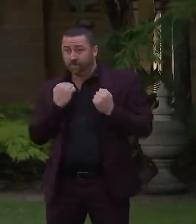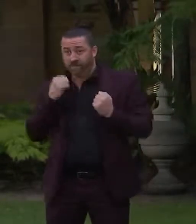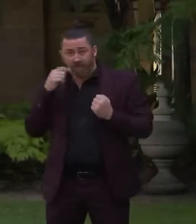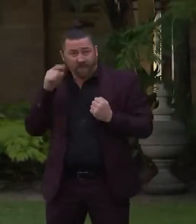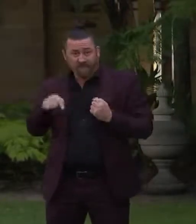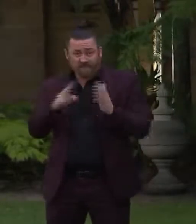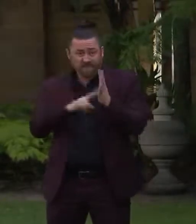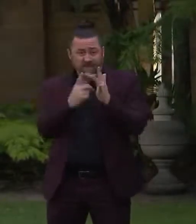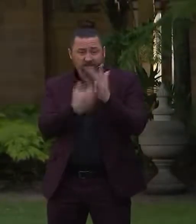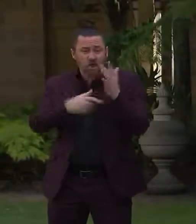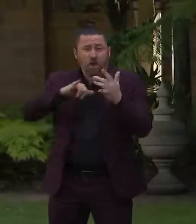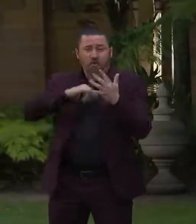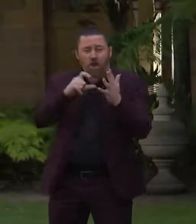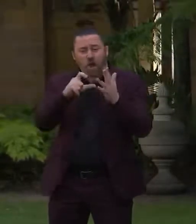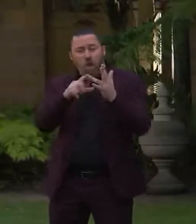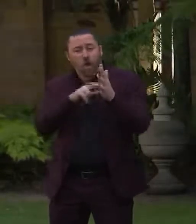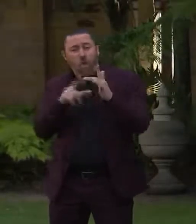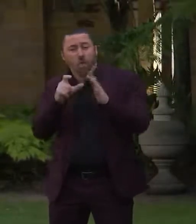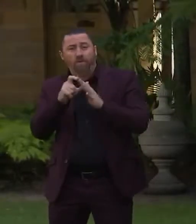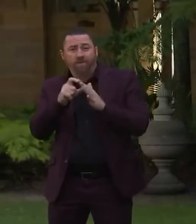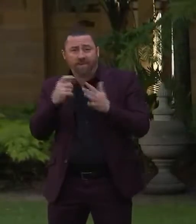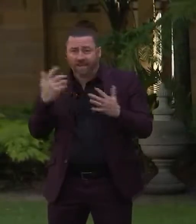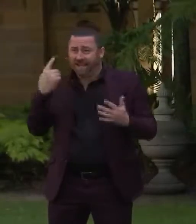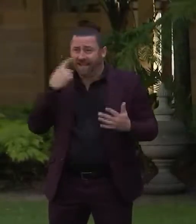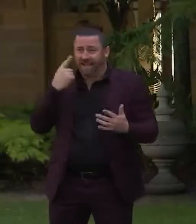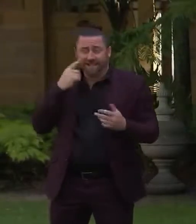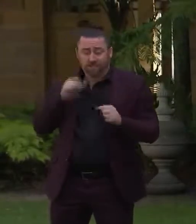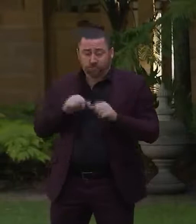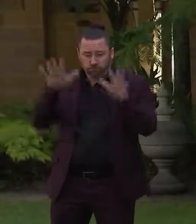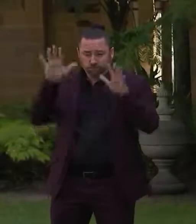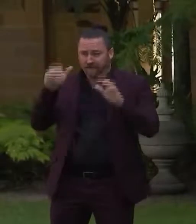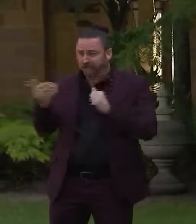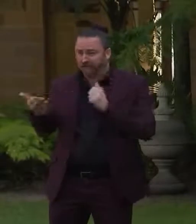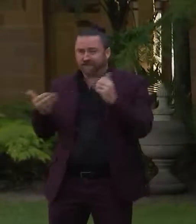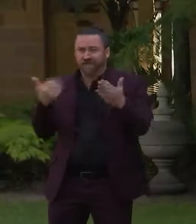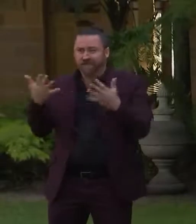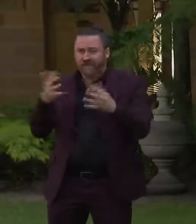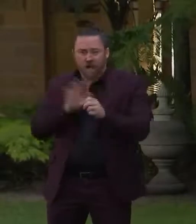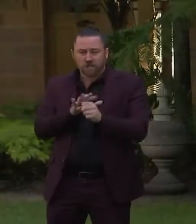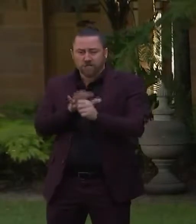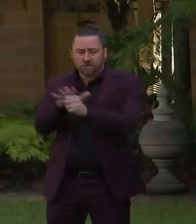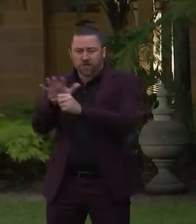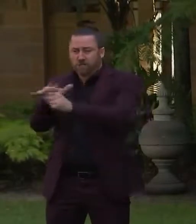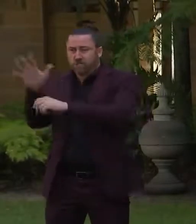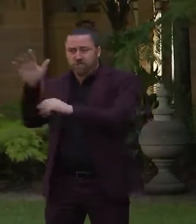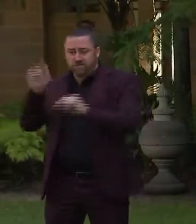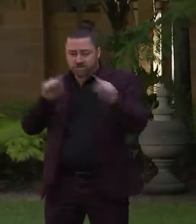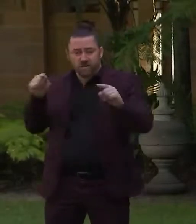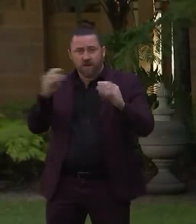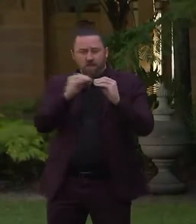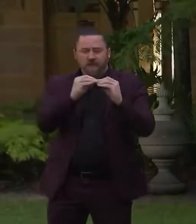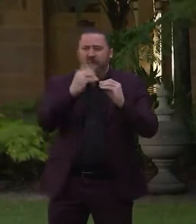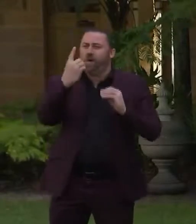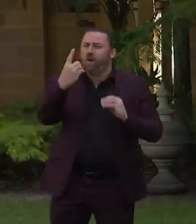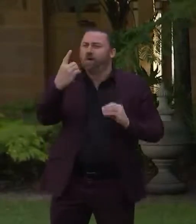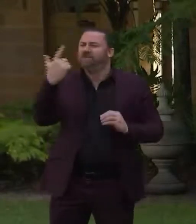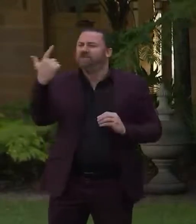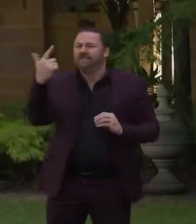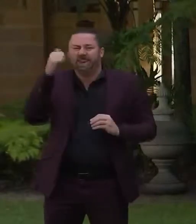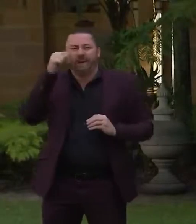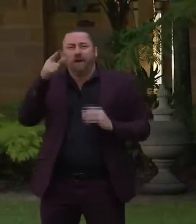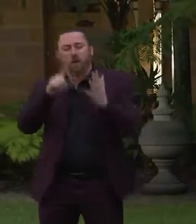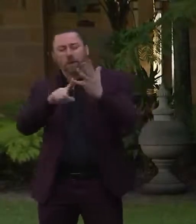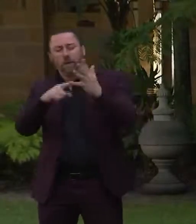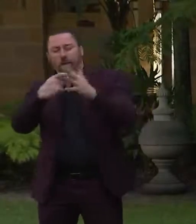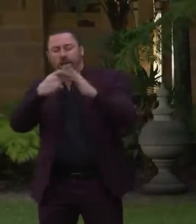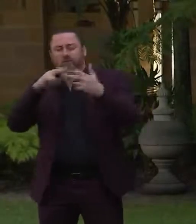Both clusters are based on the B117 variant, which we know is very, very contagious. So please, anyone